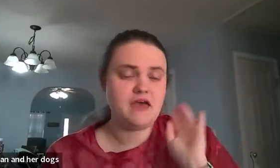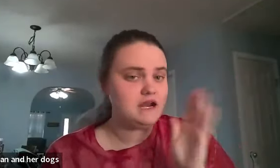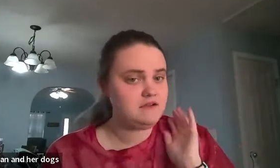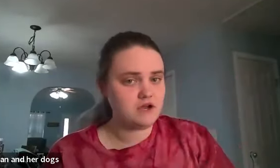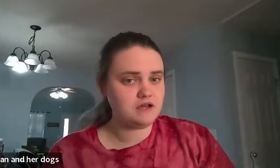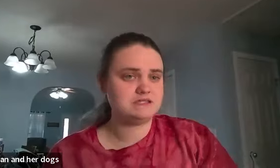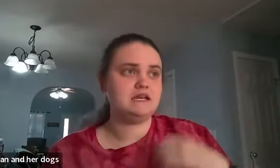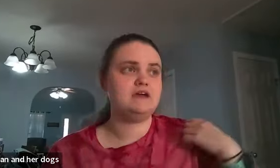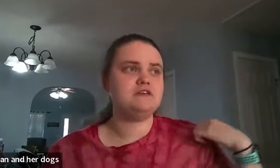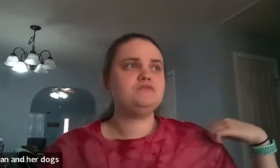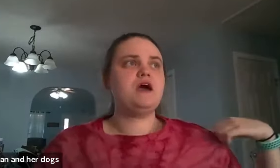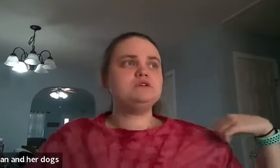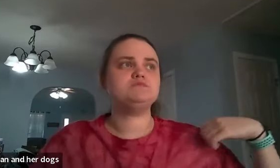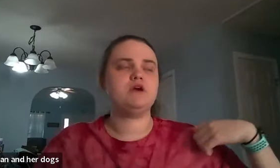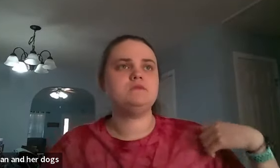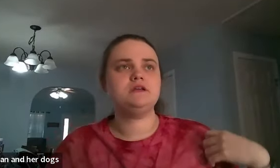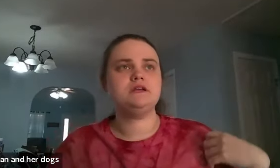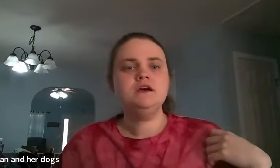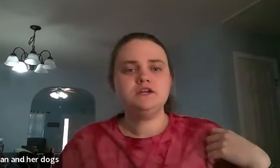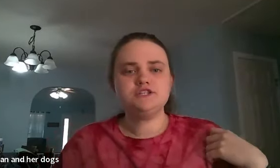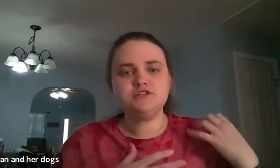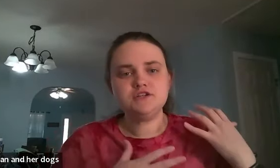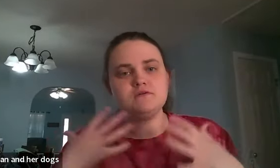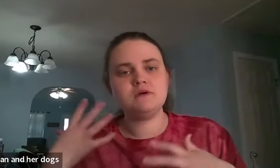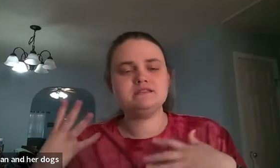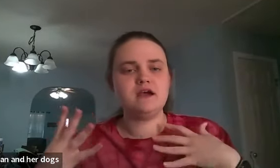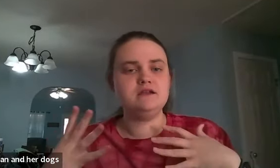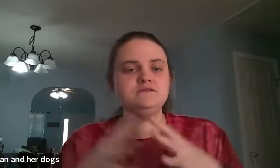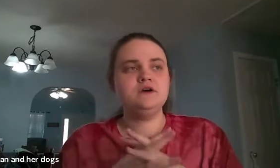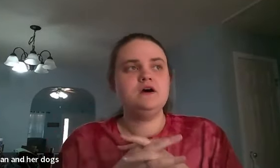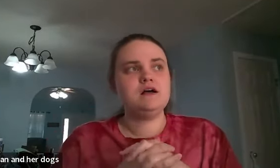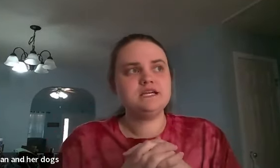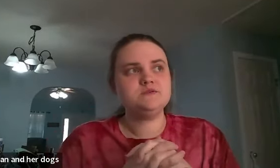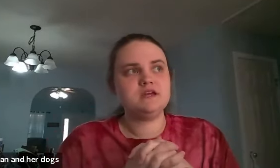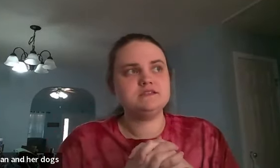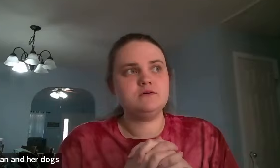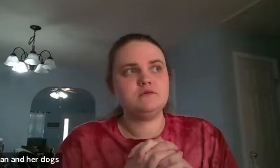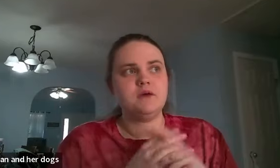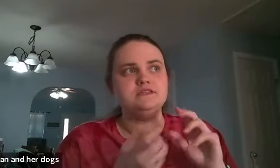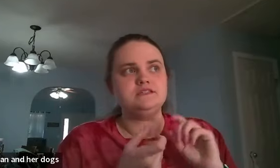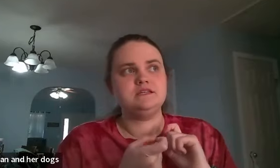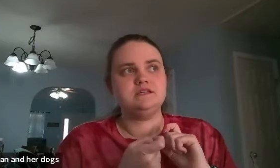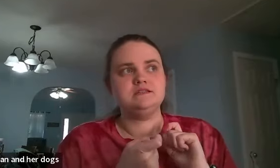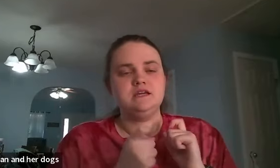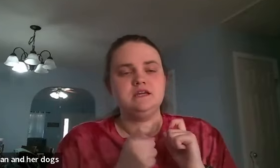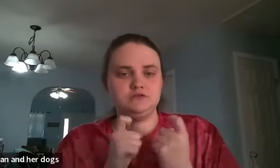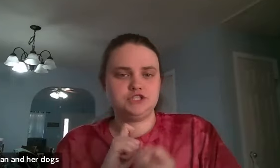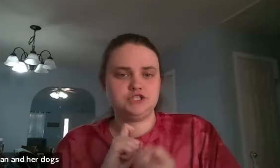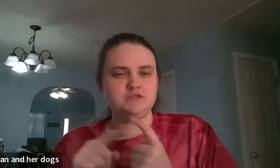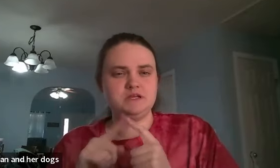That I've not seen. I think that was probably because, you know, it's kind of a lot of times with ASL, what happens is it'll change, but it's